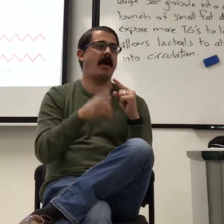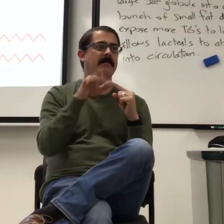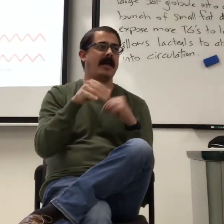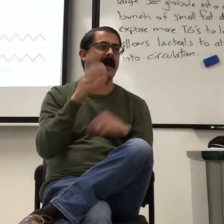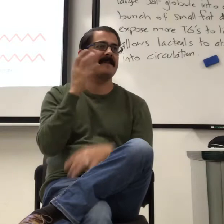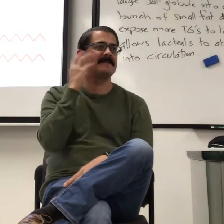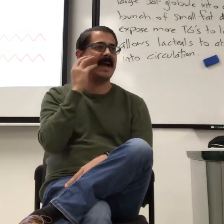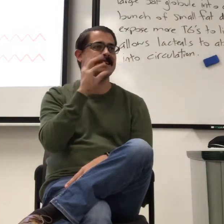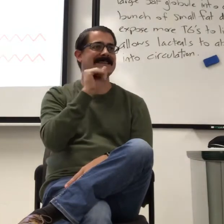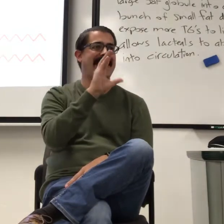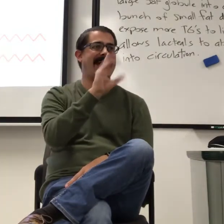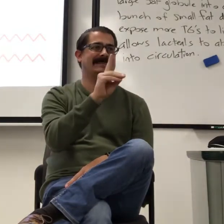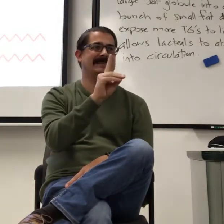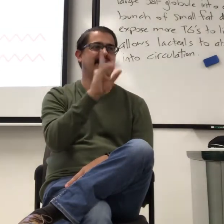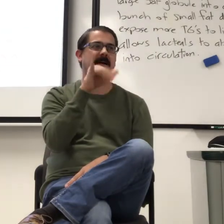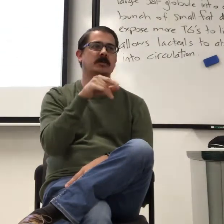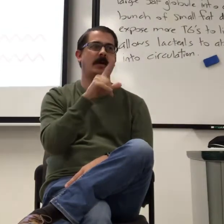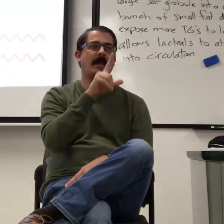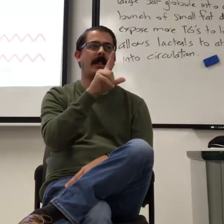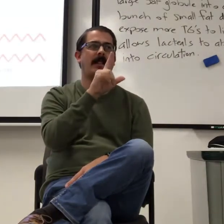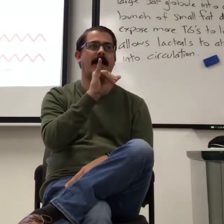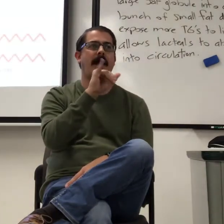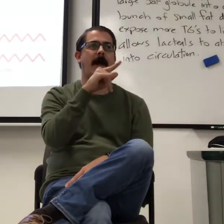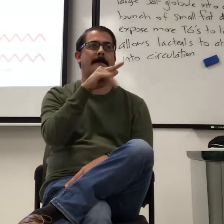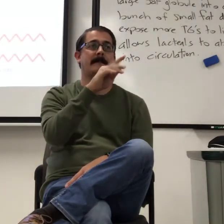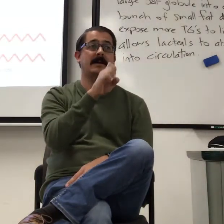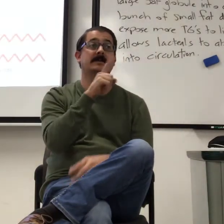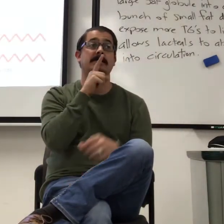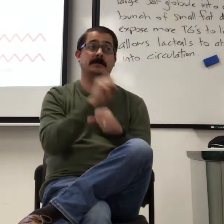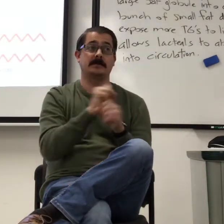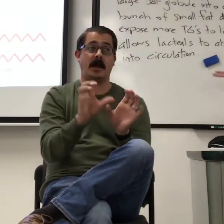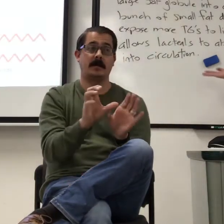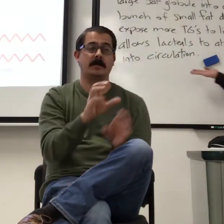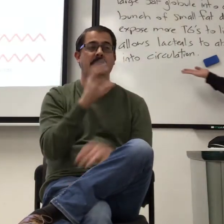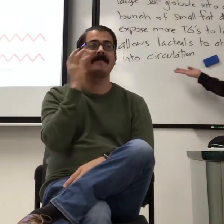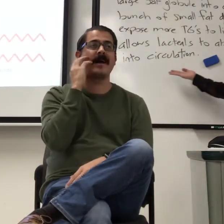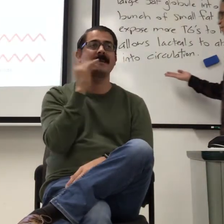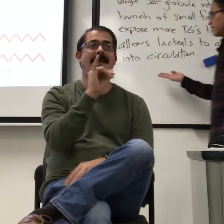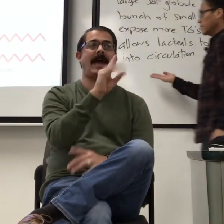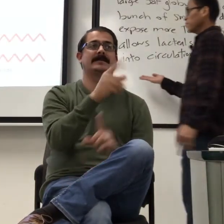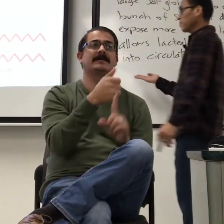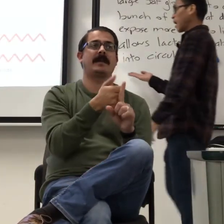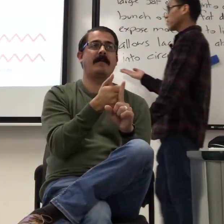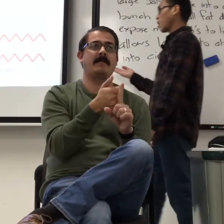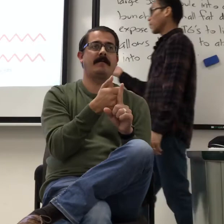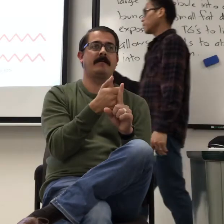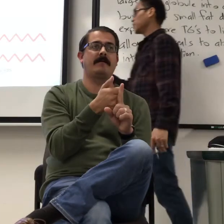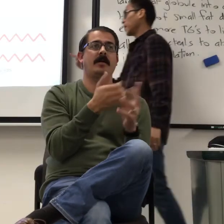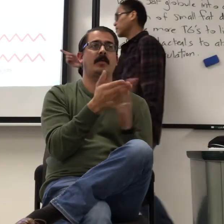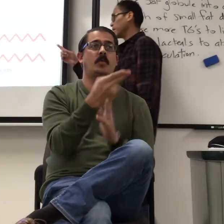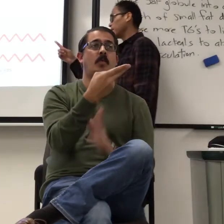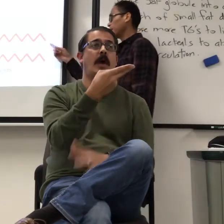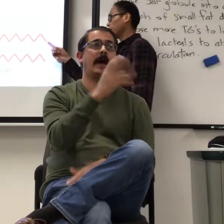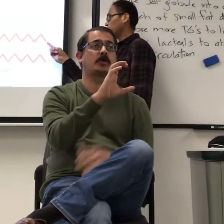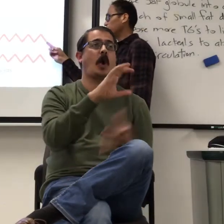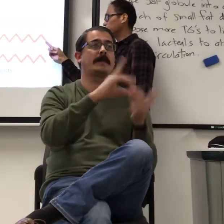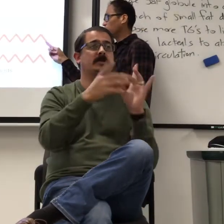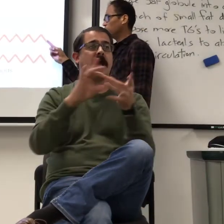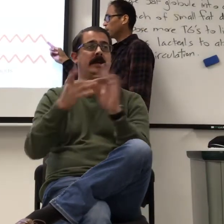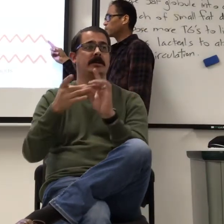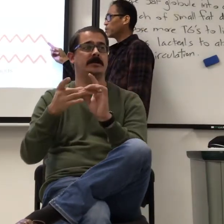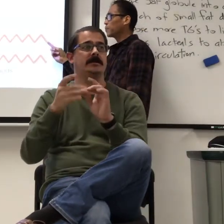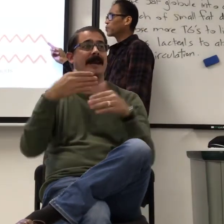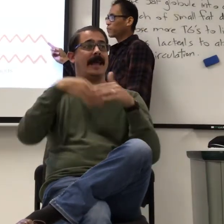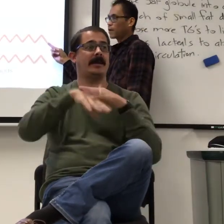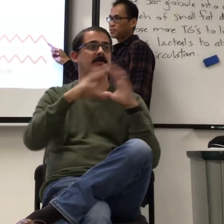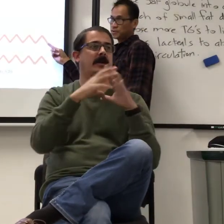acids. So that's what the lipase activity does. It's the fatty acid. They're hydrocarbon chains. They can enter the cell and